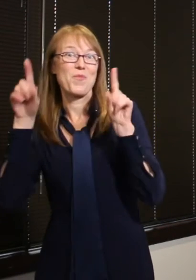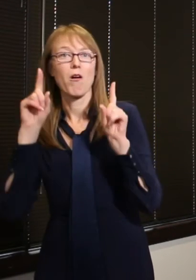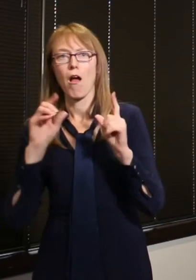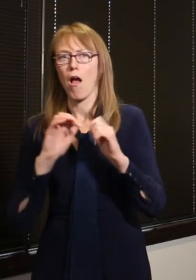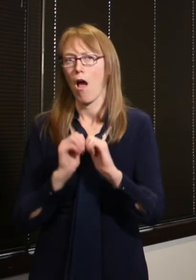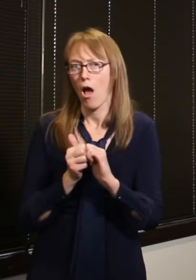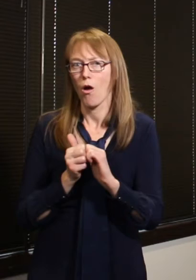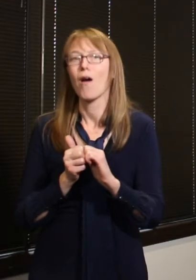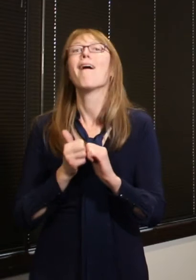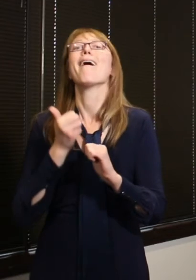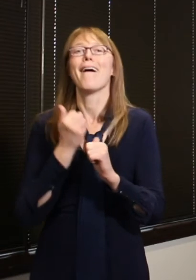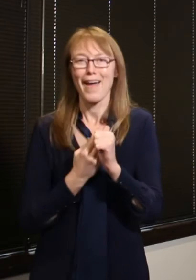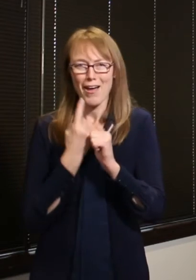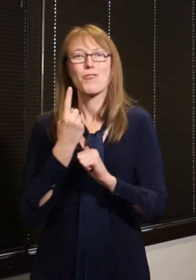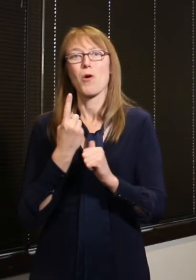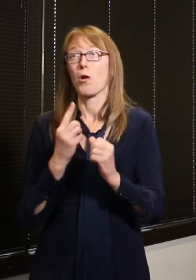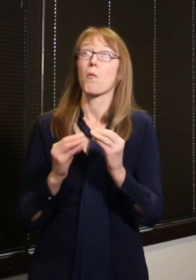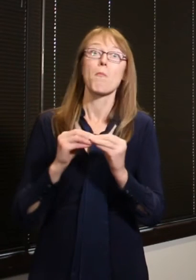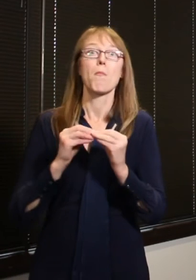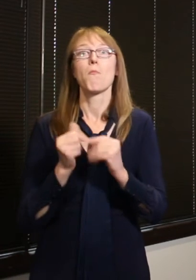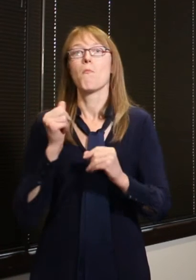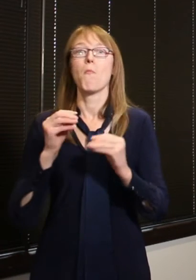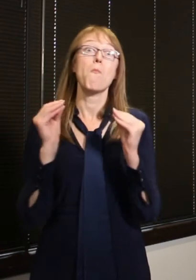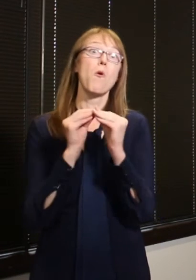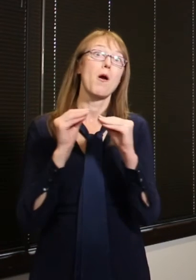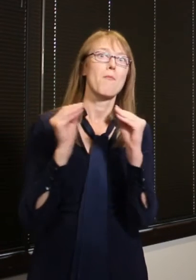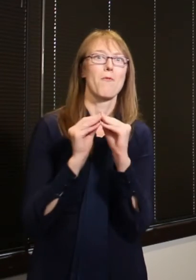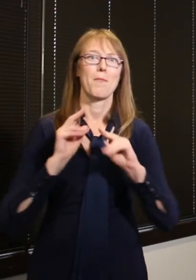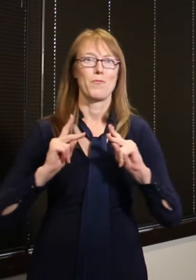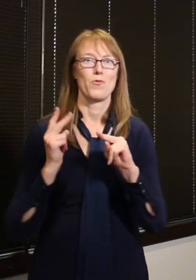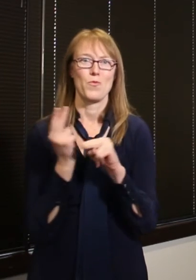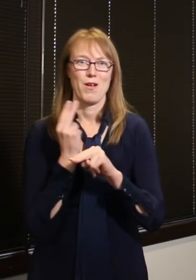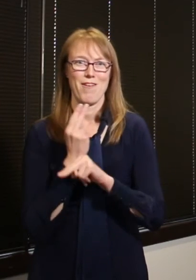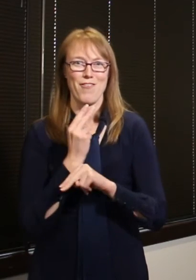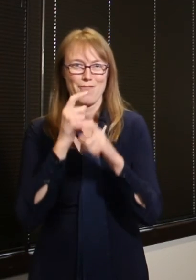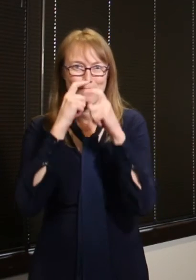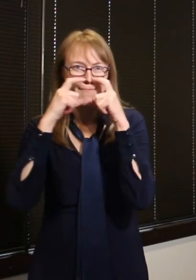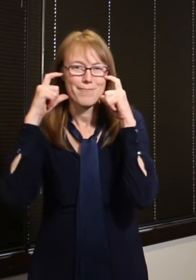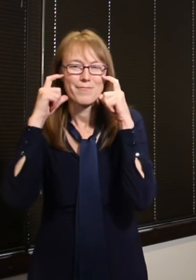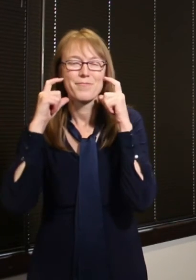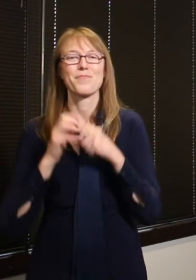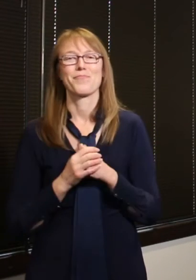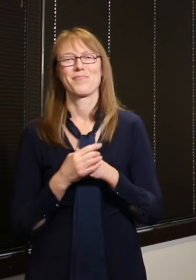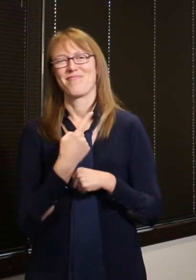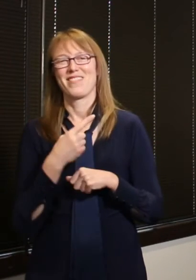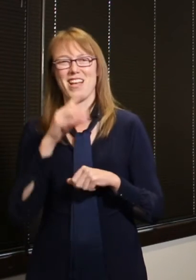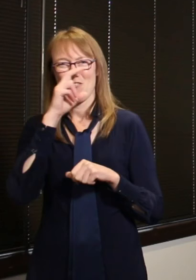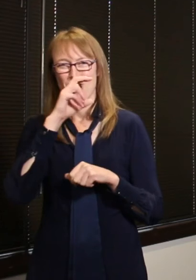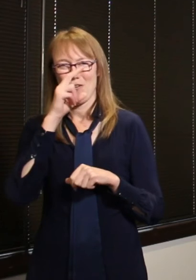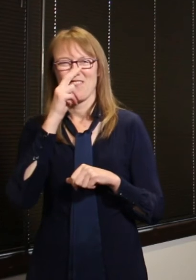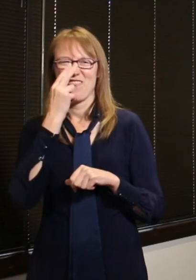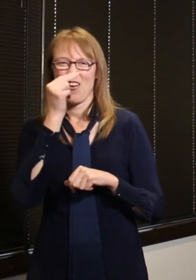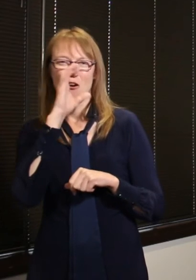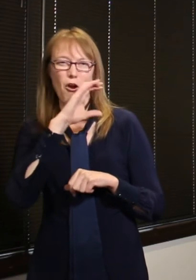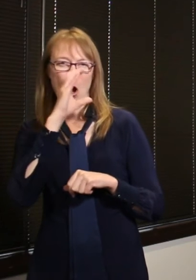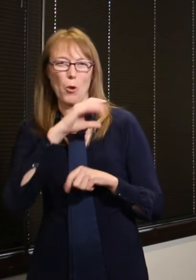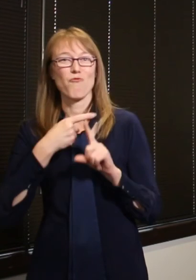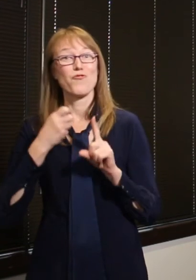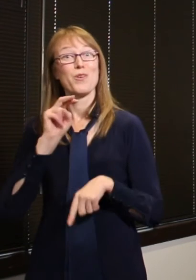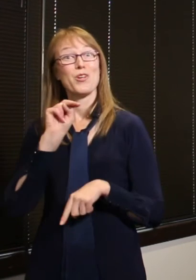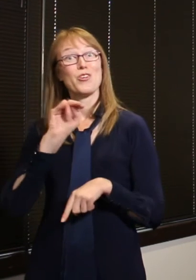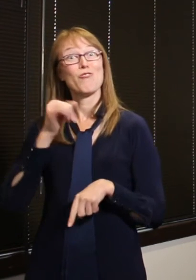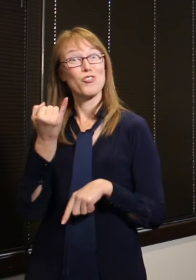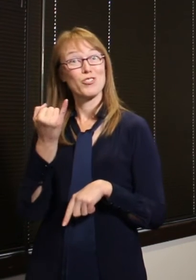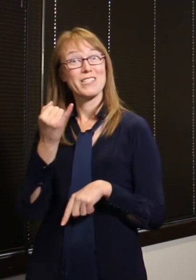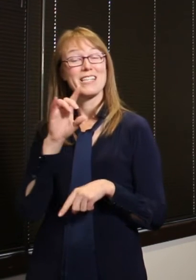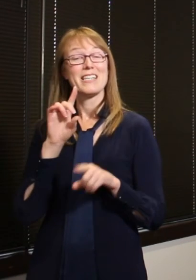that wear them, the less risk there is with being around each other. And so this is a very simple cartoon from the New Jersey Department of Health